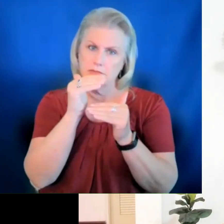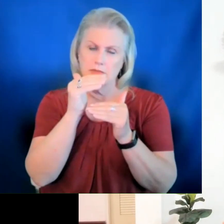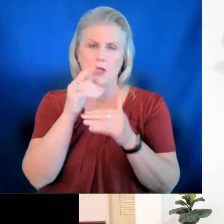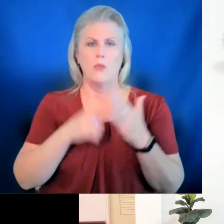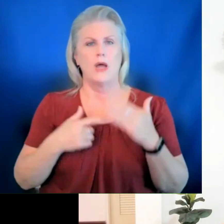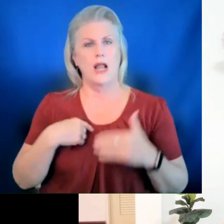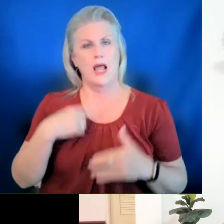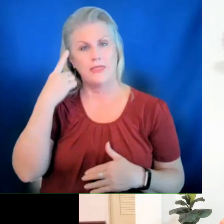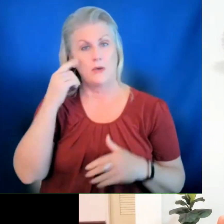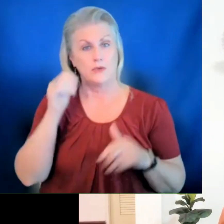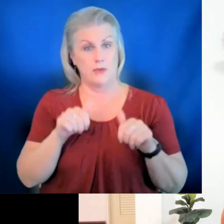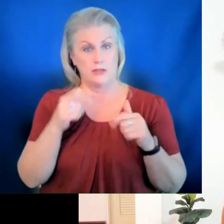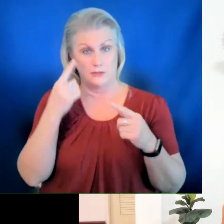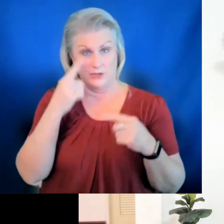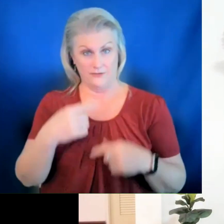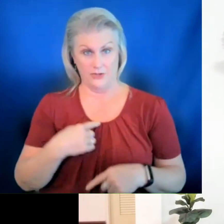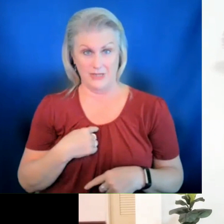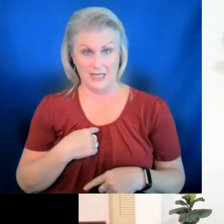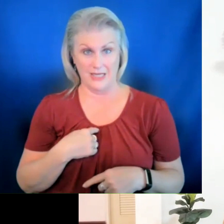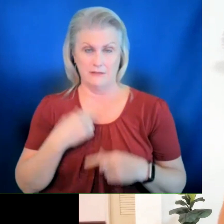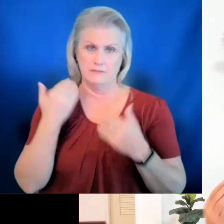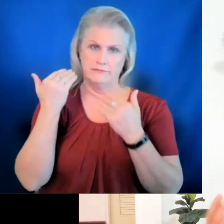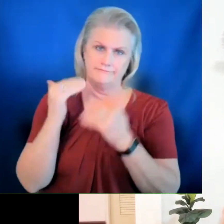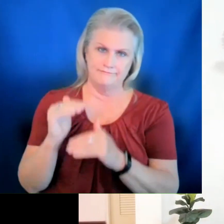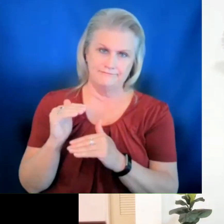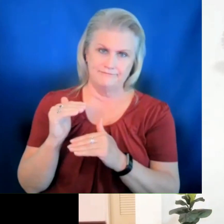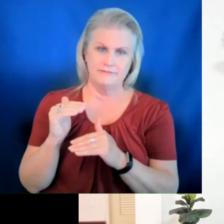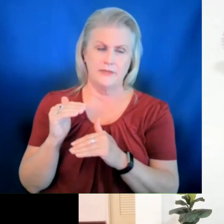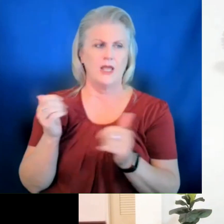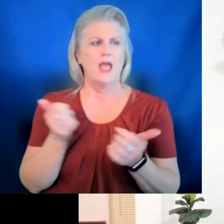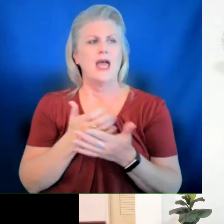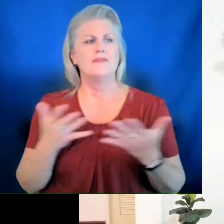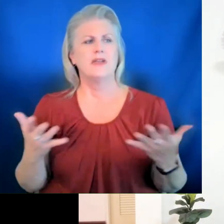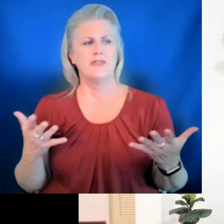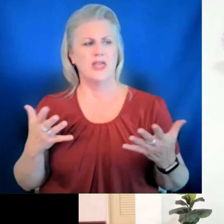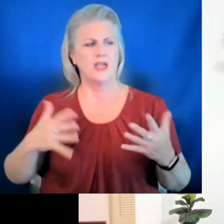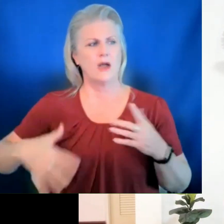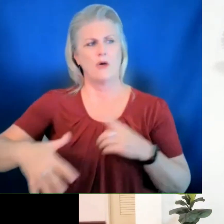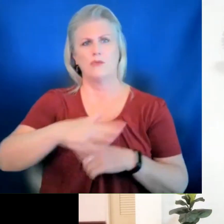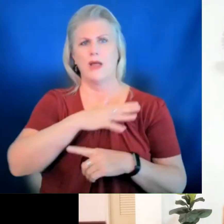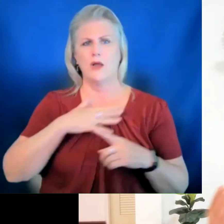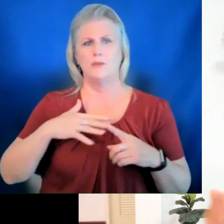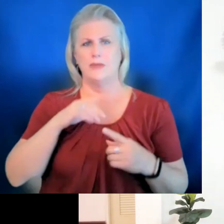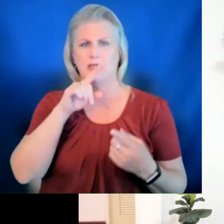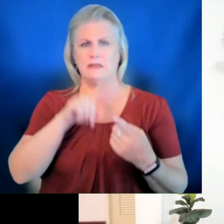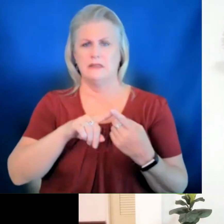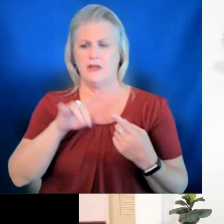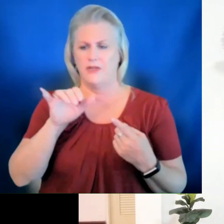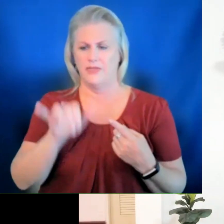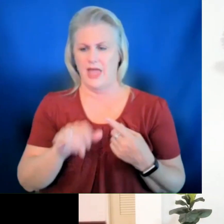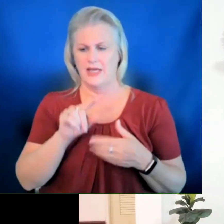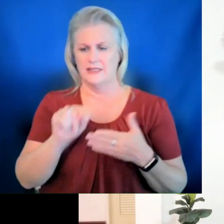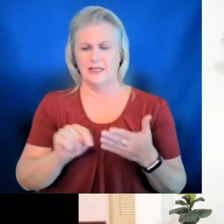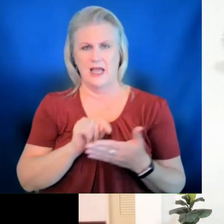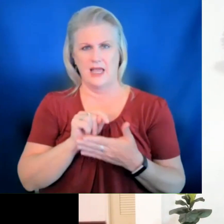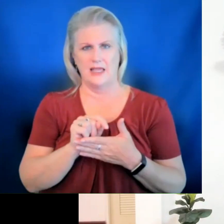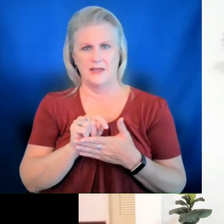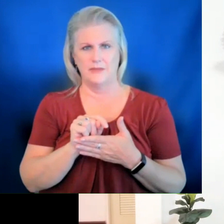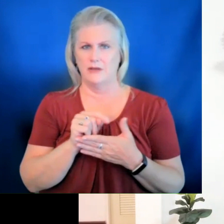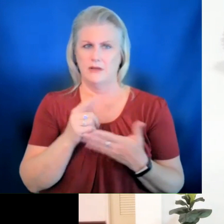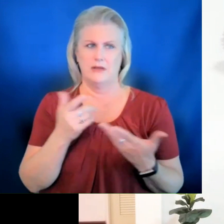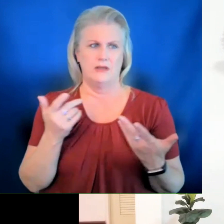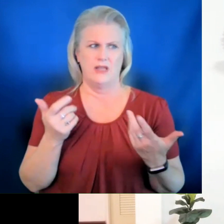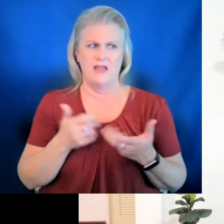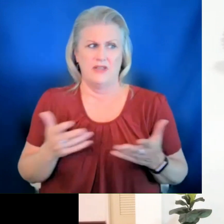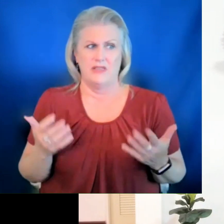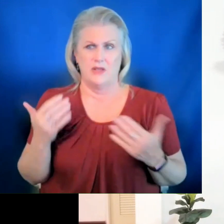is possible for me. Because everything I had in my environment until that point, it was